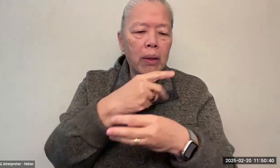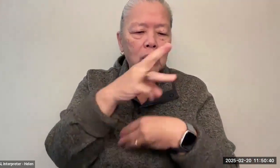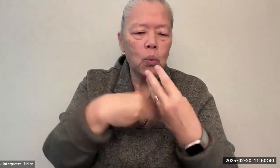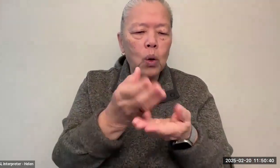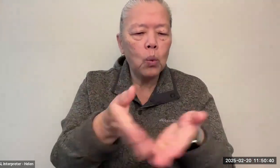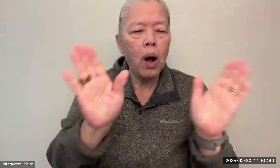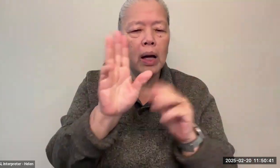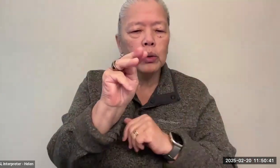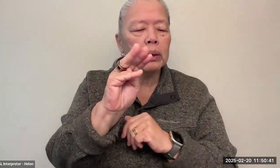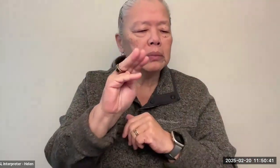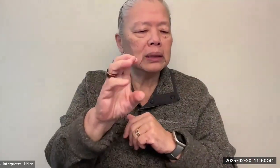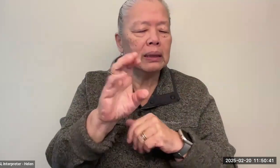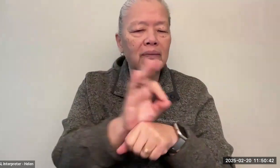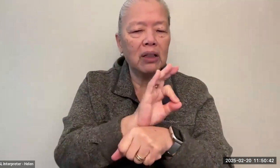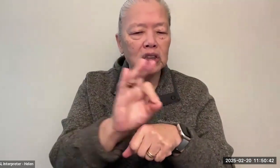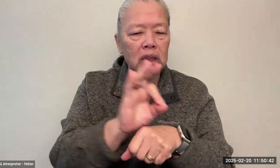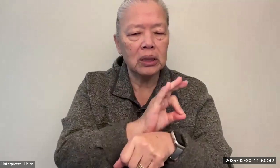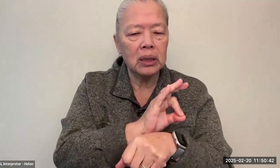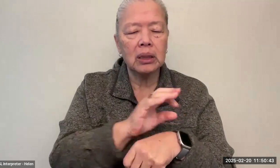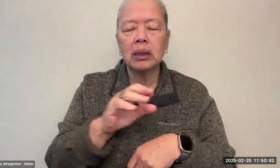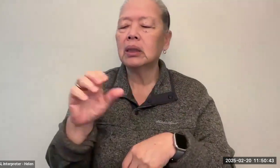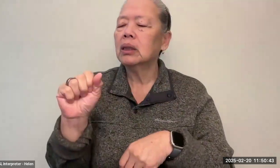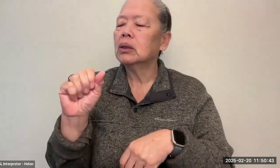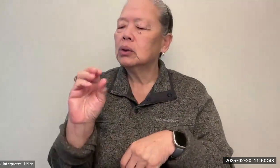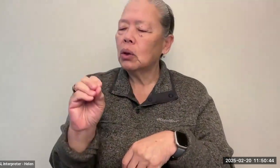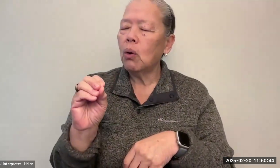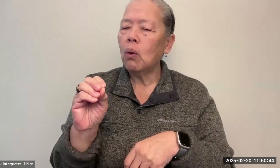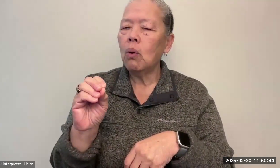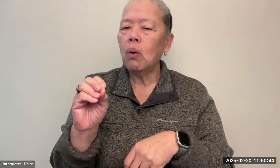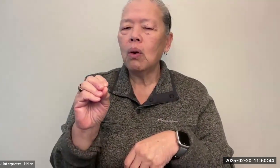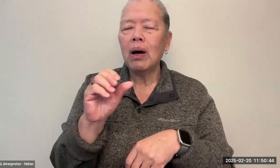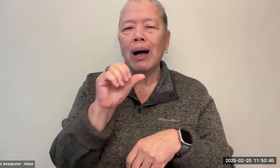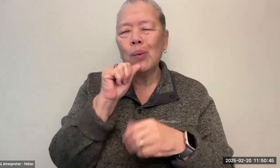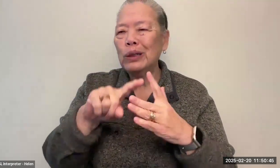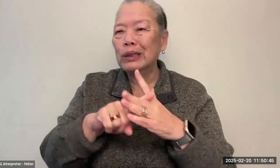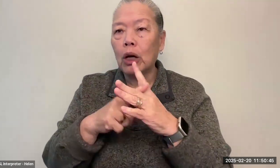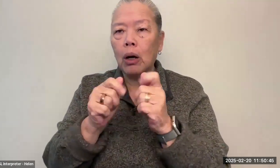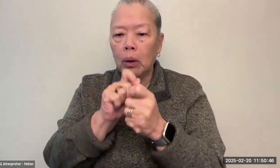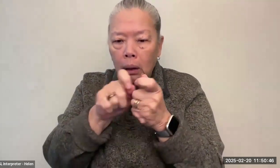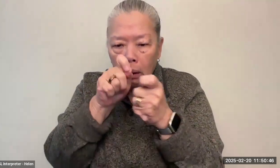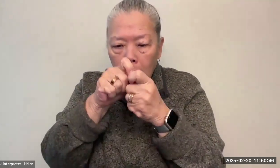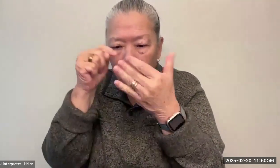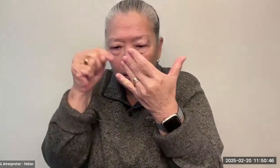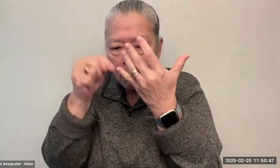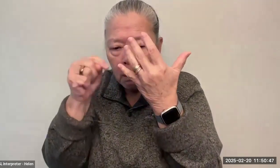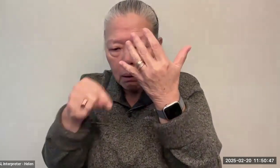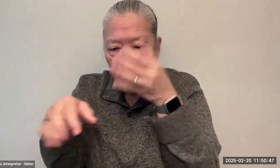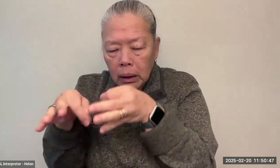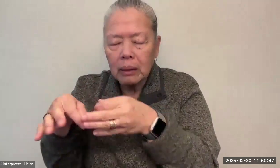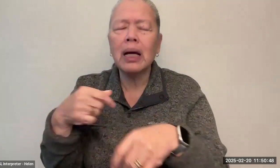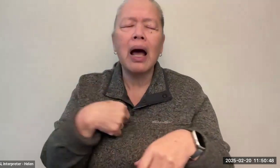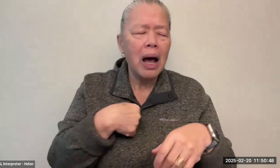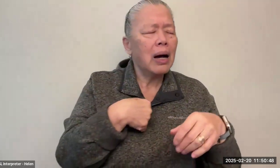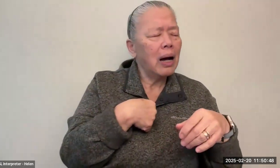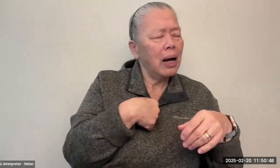Church functions. So in other words, I wouldn't lead with details. I'd lead with the outcomes